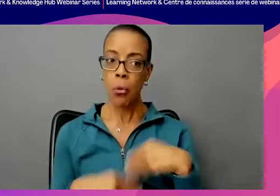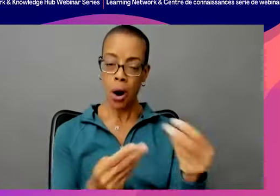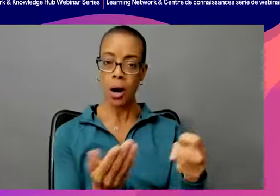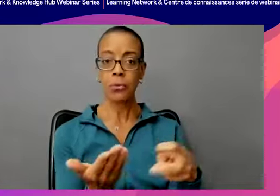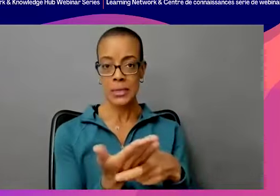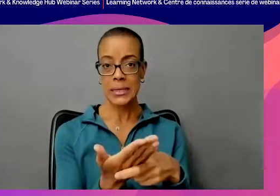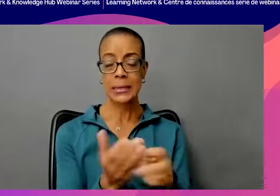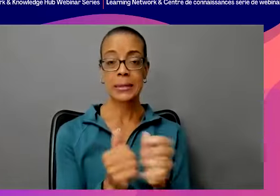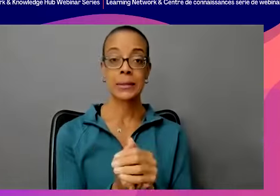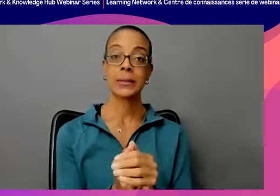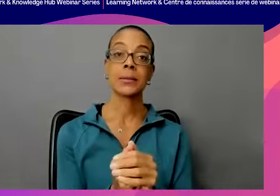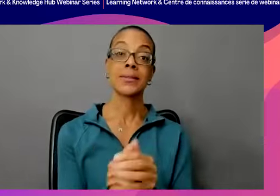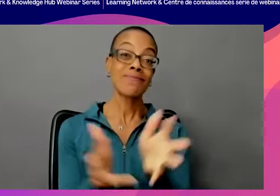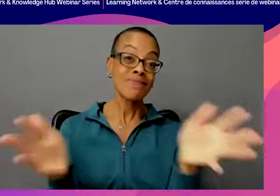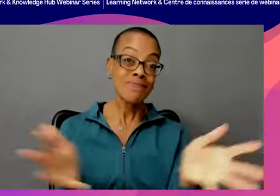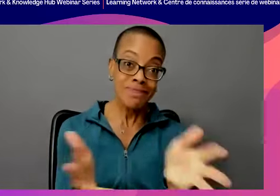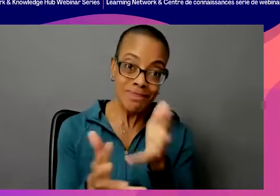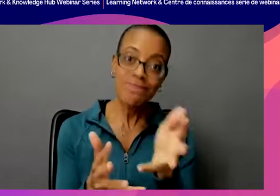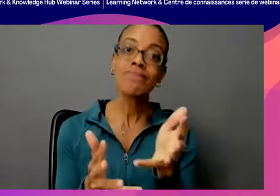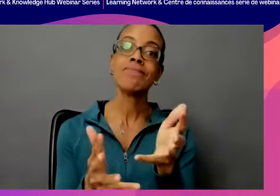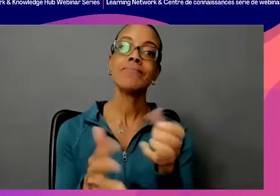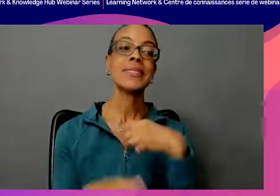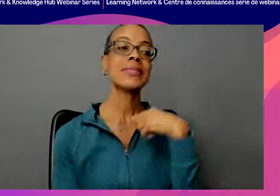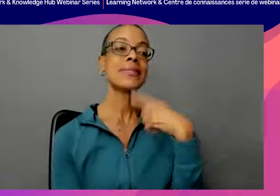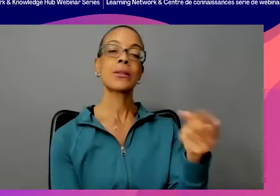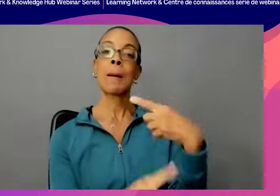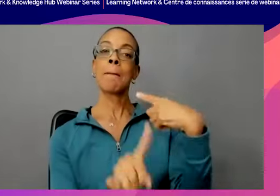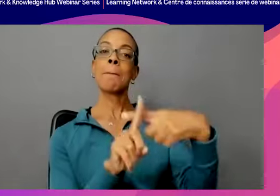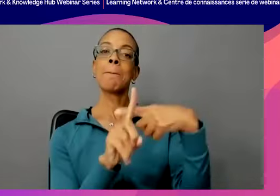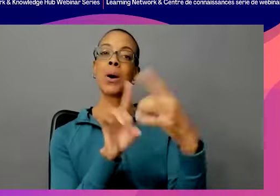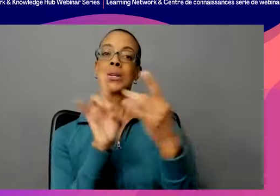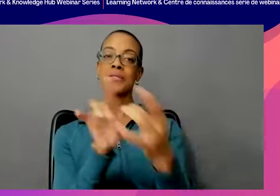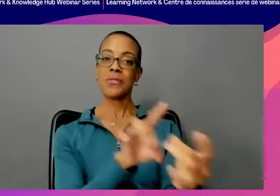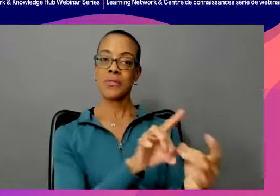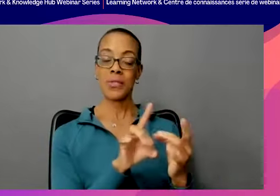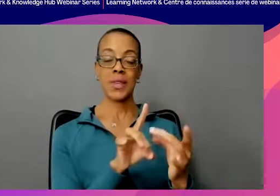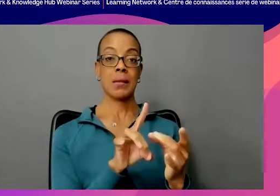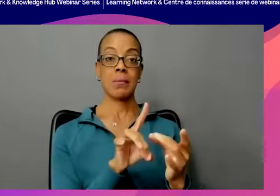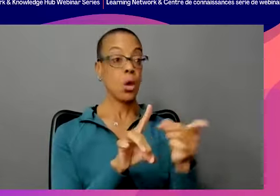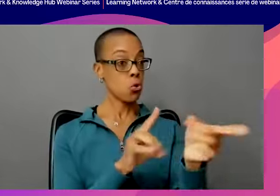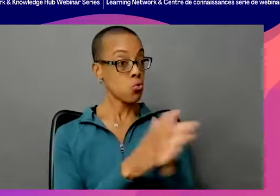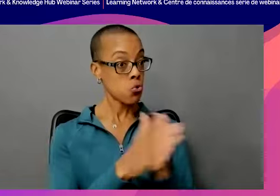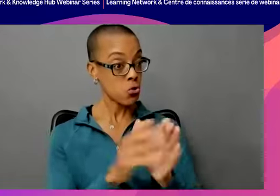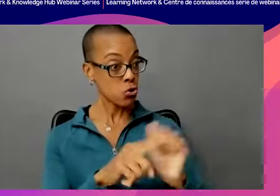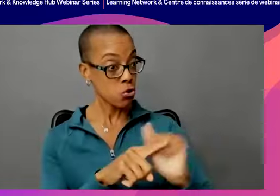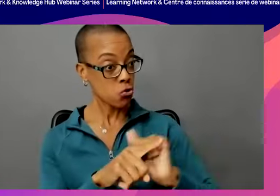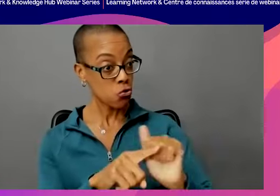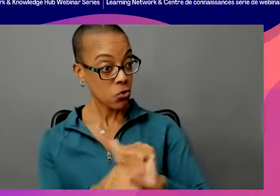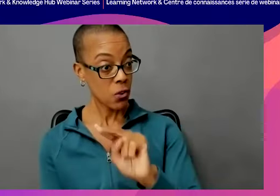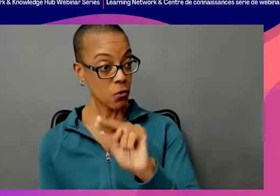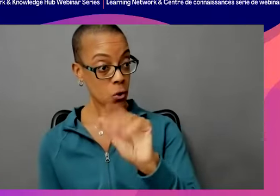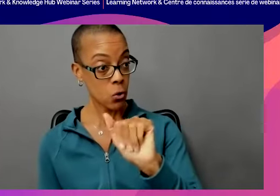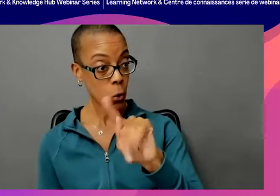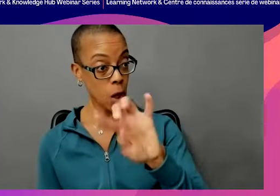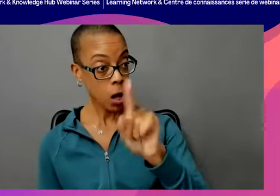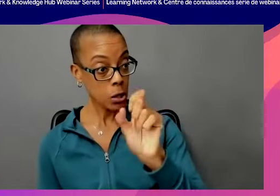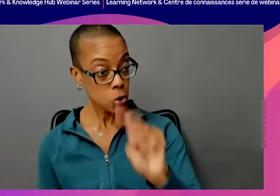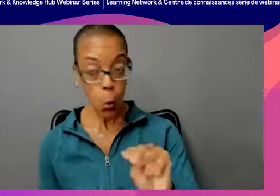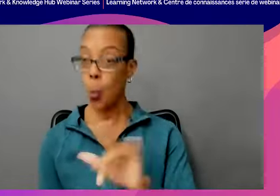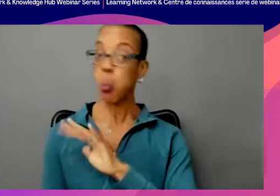And I urge you to give positive feedback to her about her interest in the naloxone training she wants. You might say something